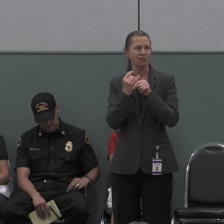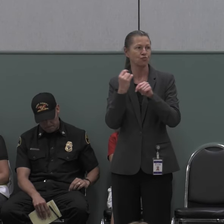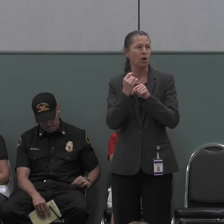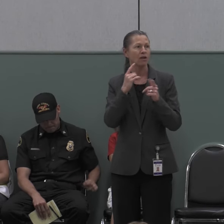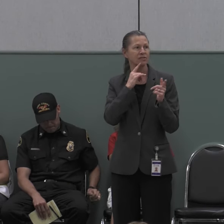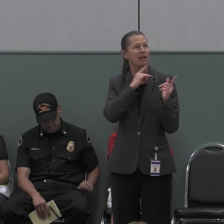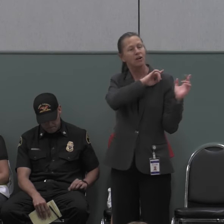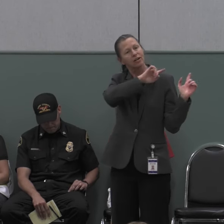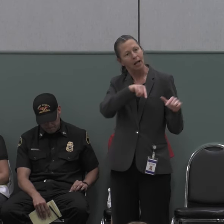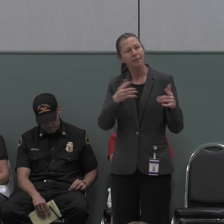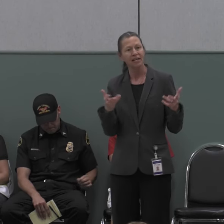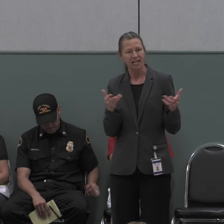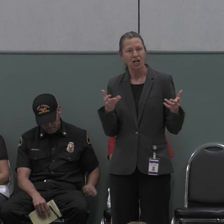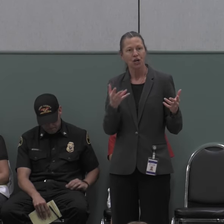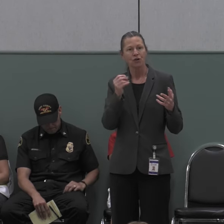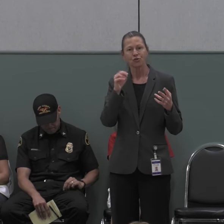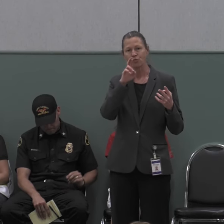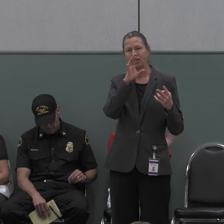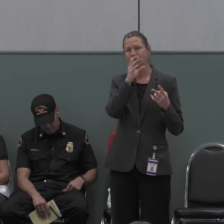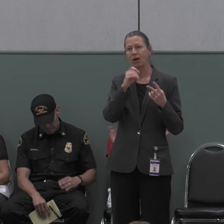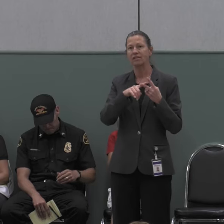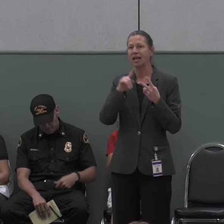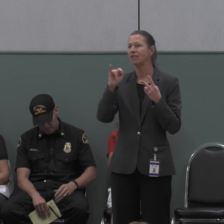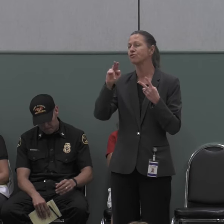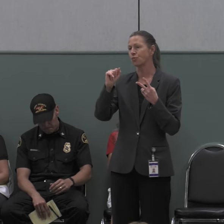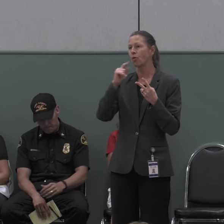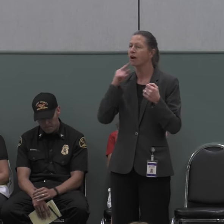and Trona right now, full of water.